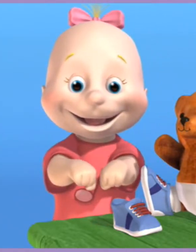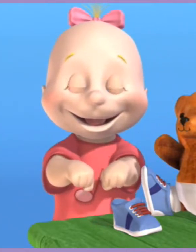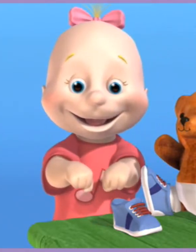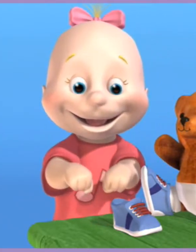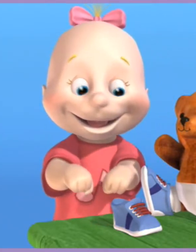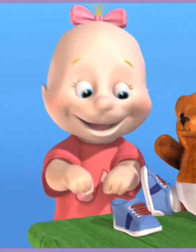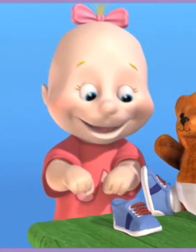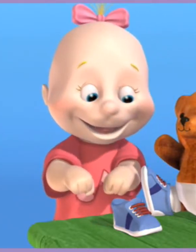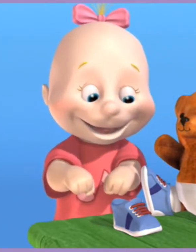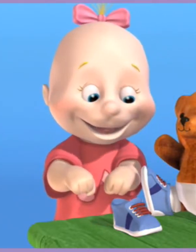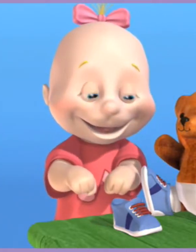Shoe.